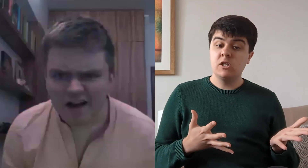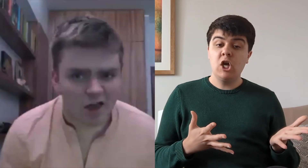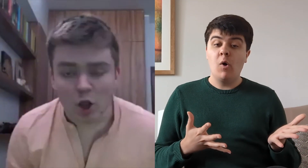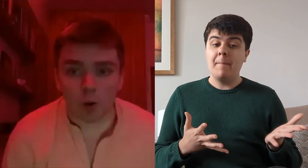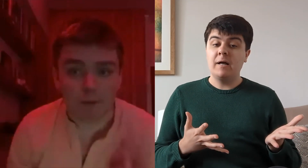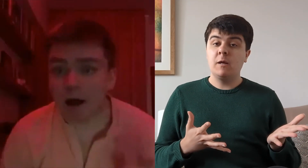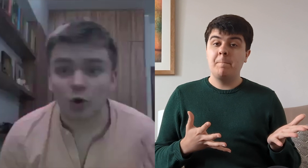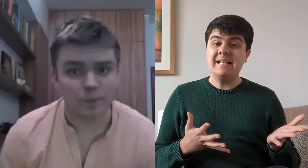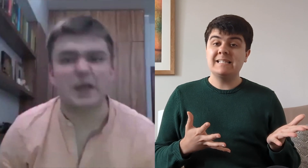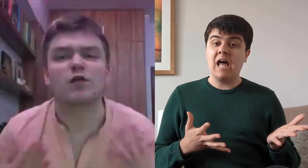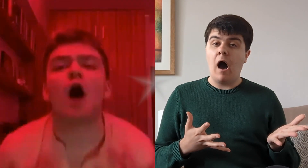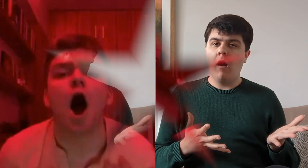So you're about to be a star.